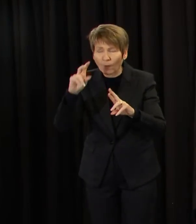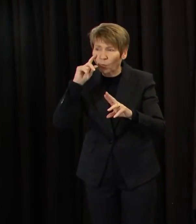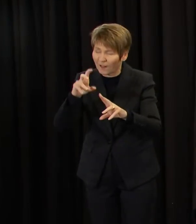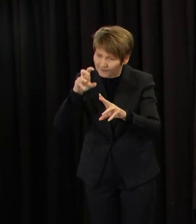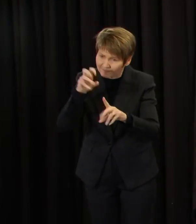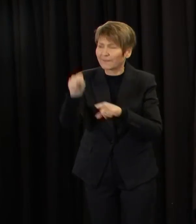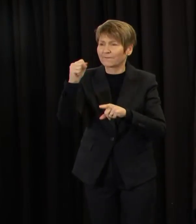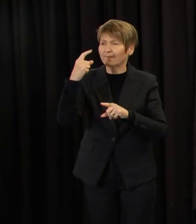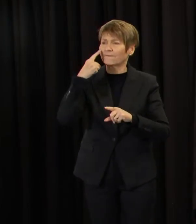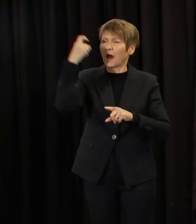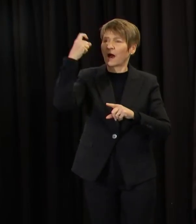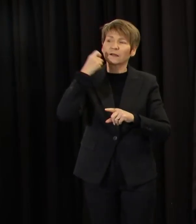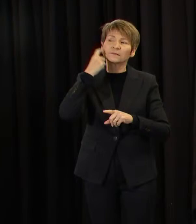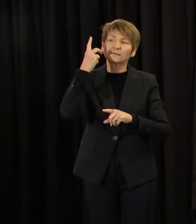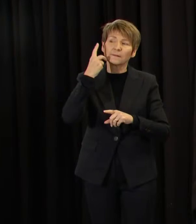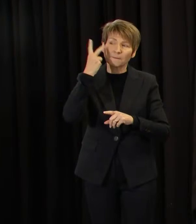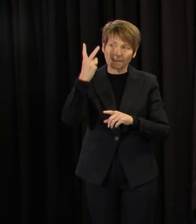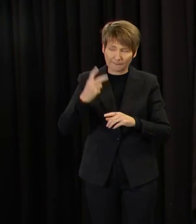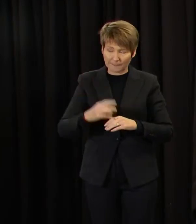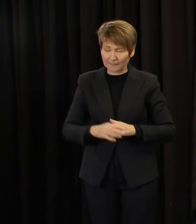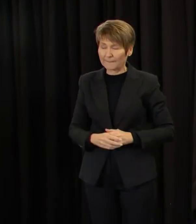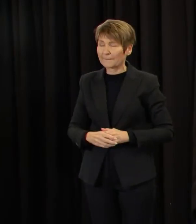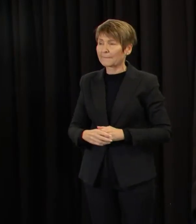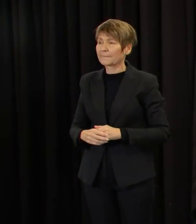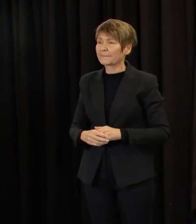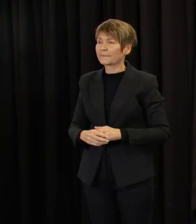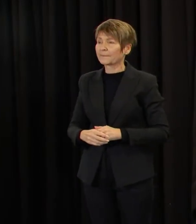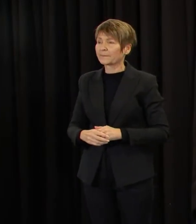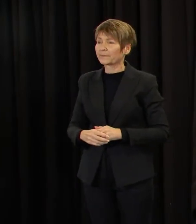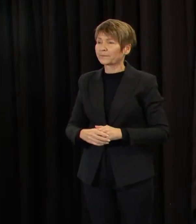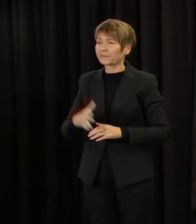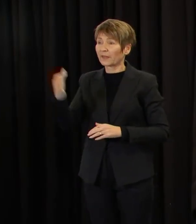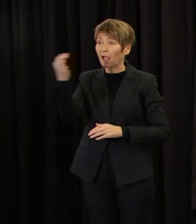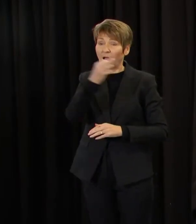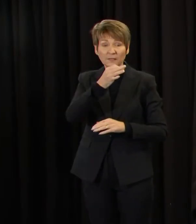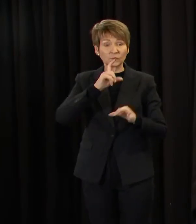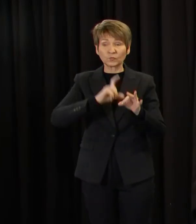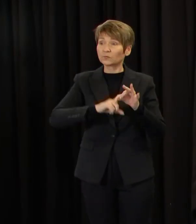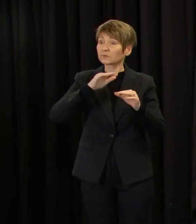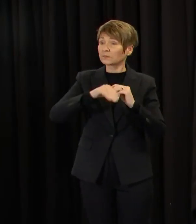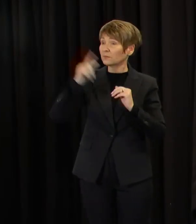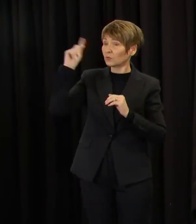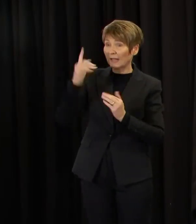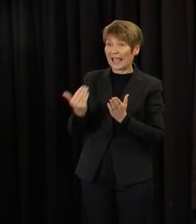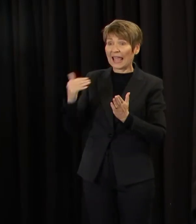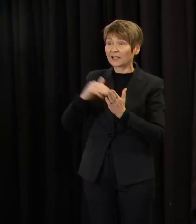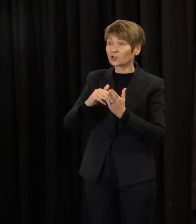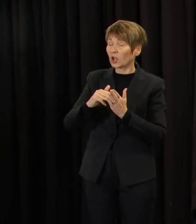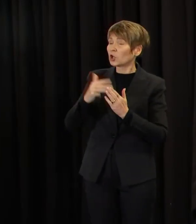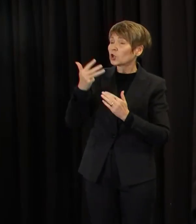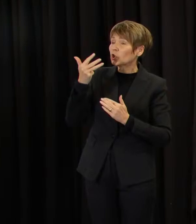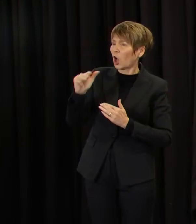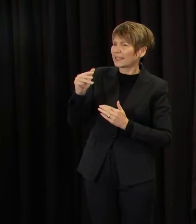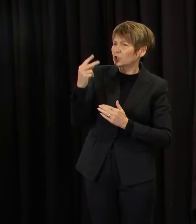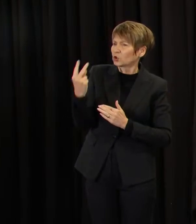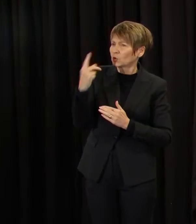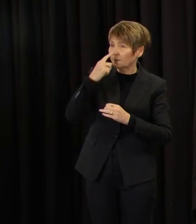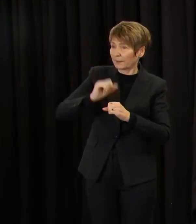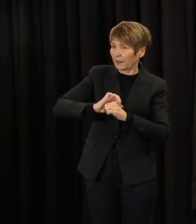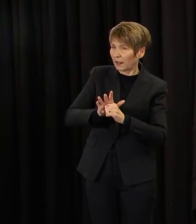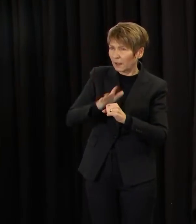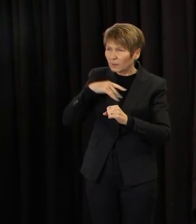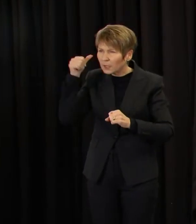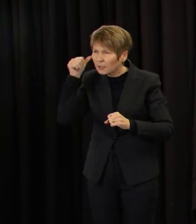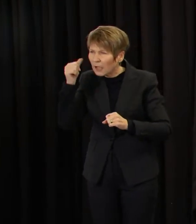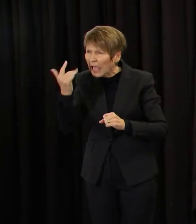percentage split with today's numbers of 92 of how many are vaccinated, fully vaccinated? I don't have that number now, but look, we know in terms of